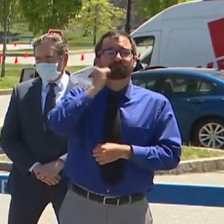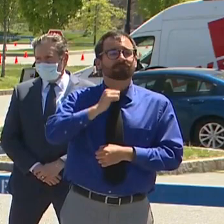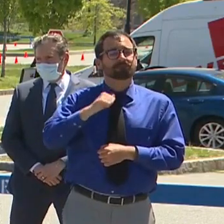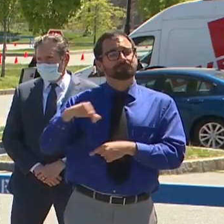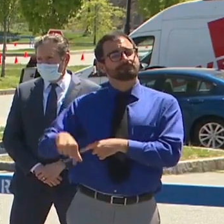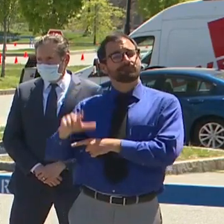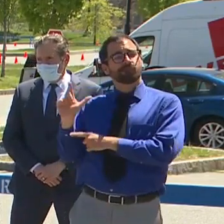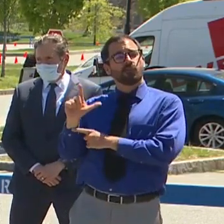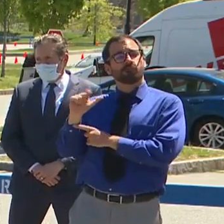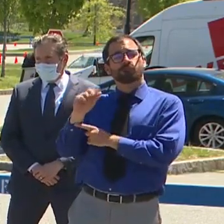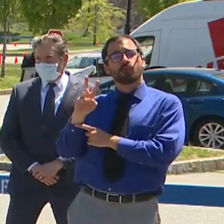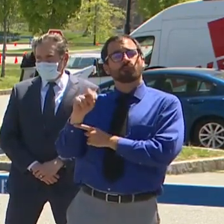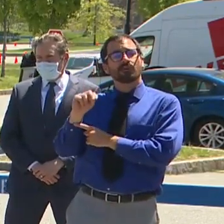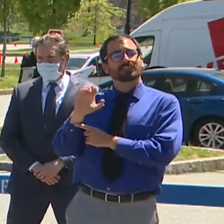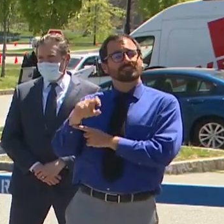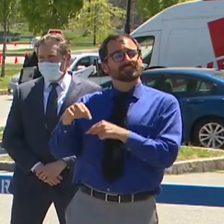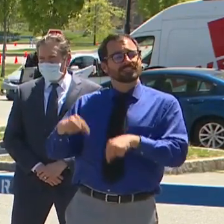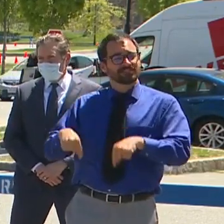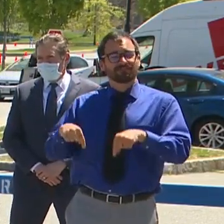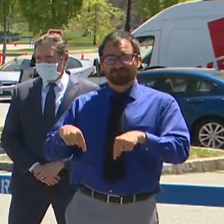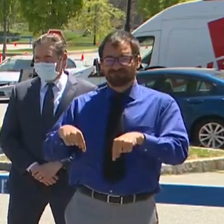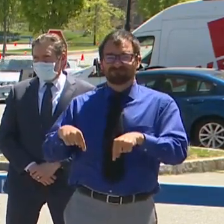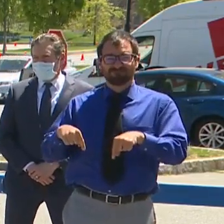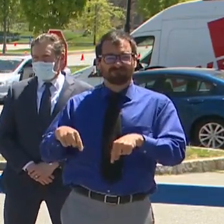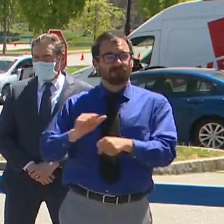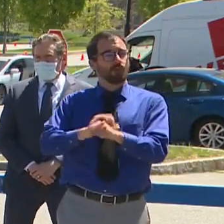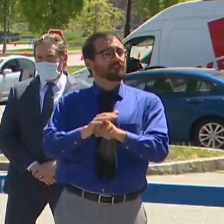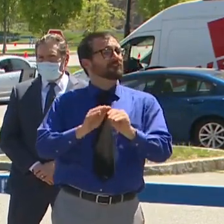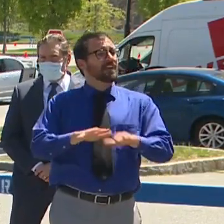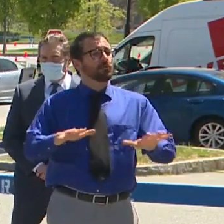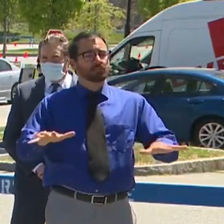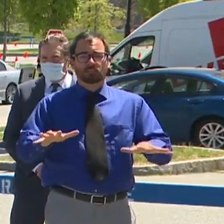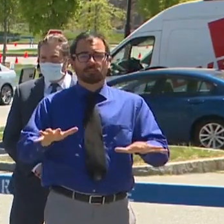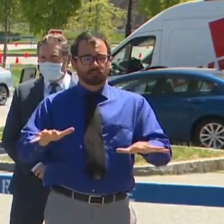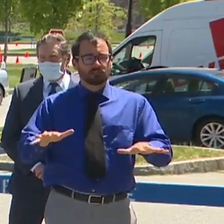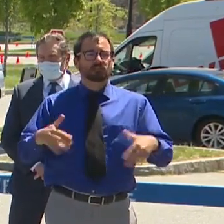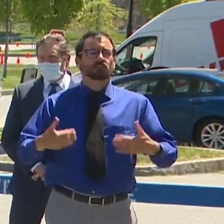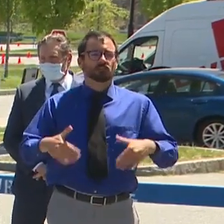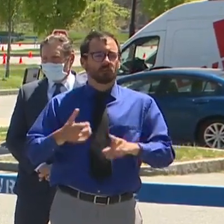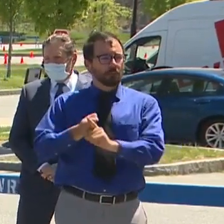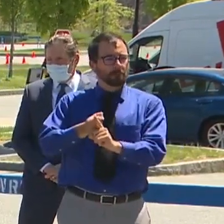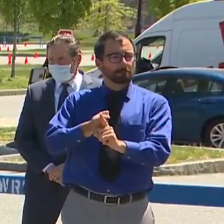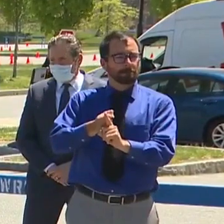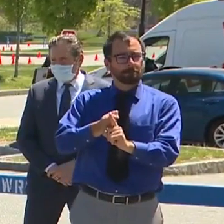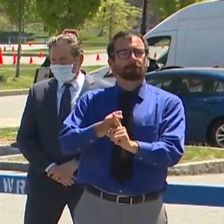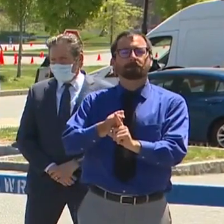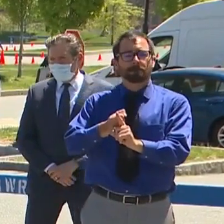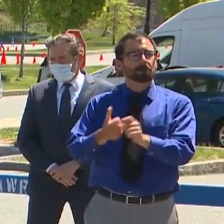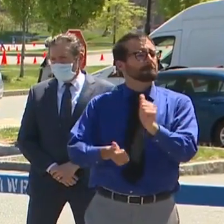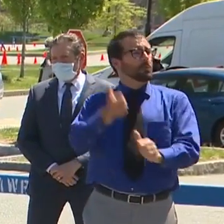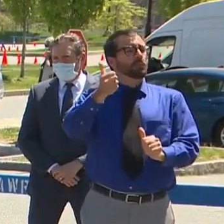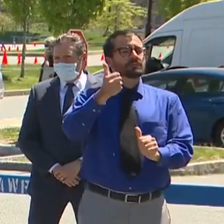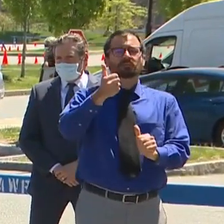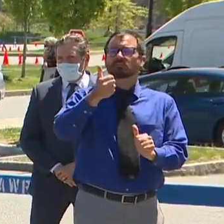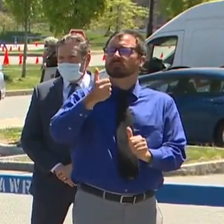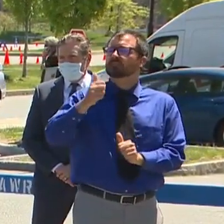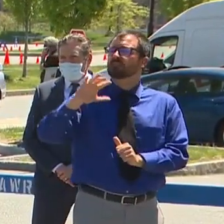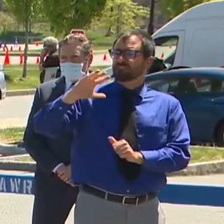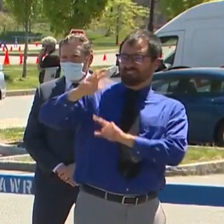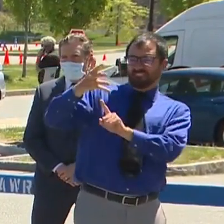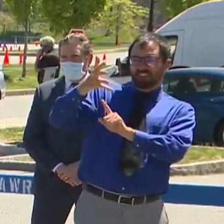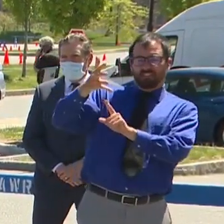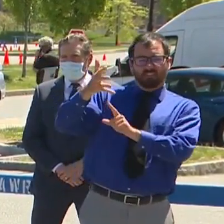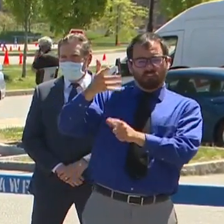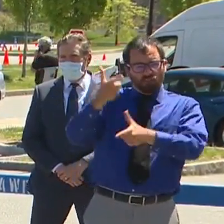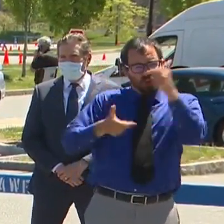since the beginning. Today we stand at fifth highest number of infected residents and fourth per capita. The state's numbers have